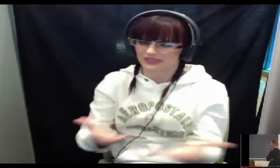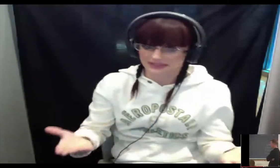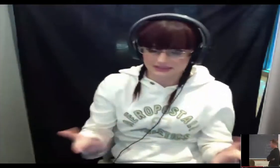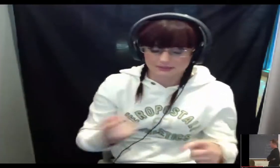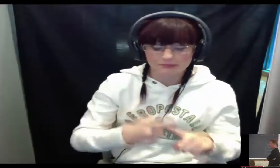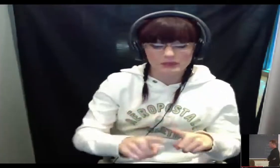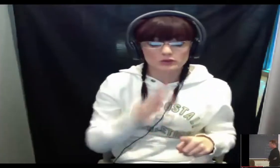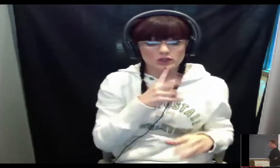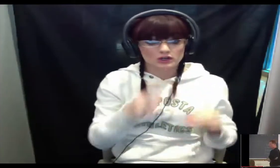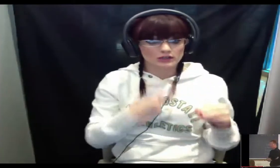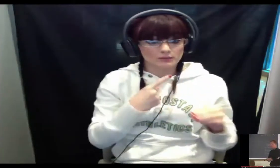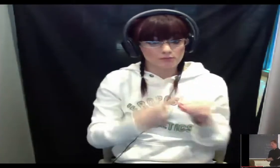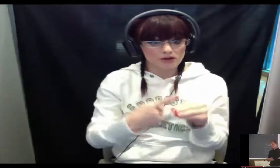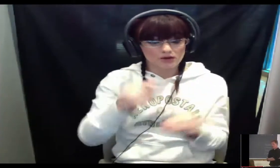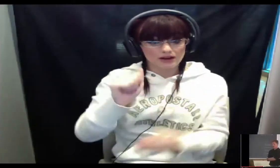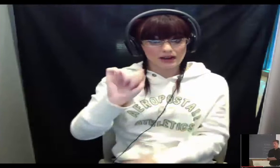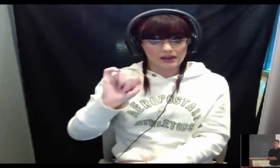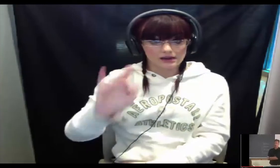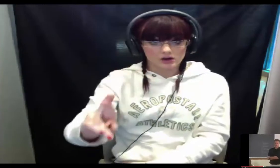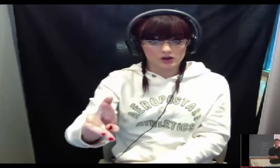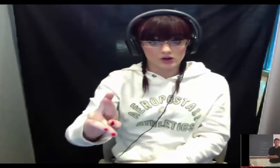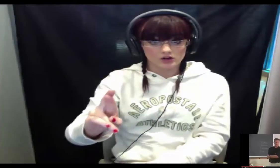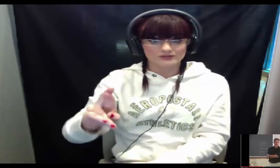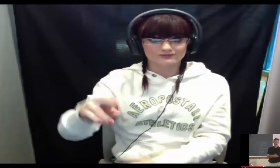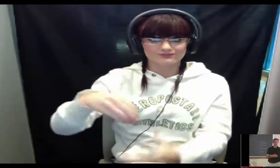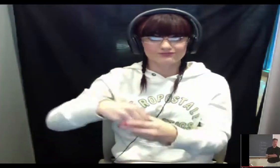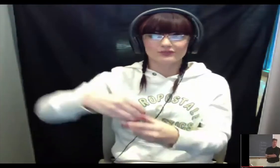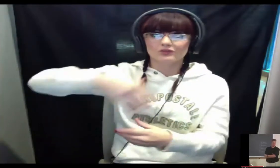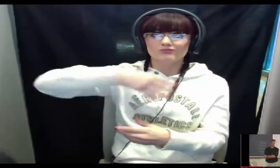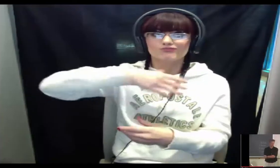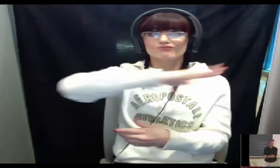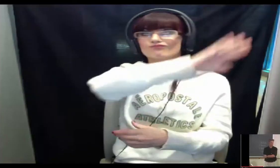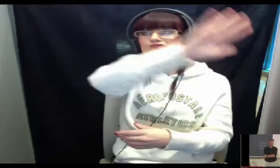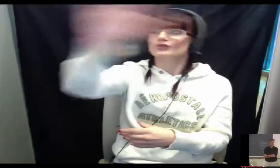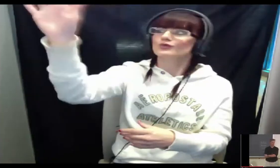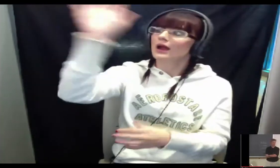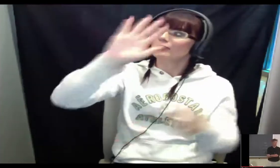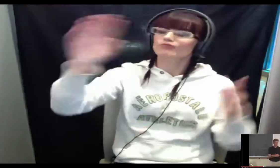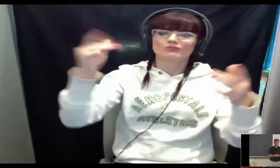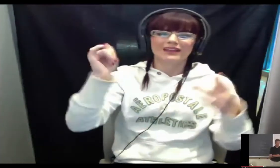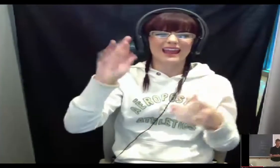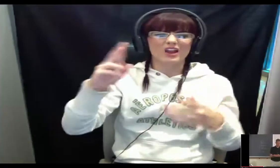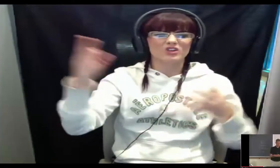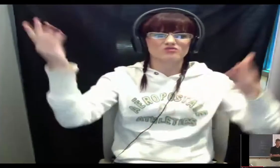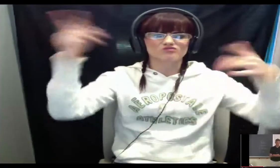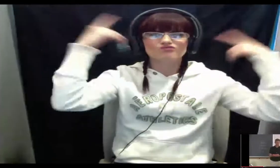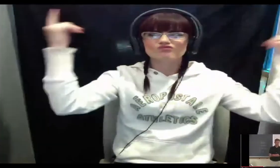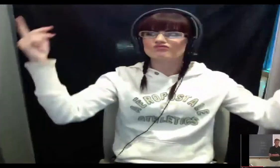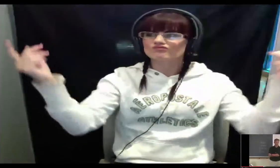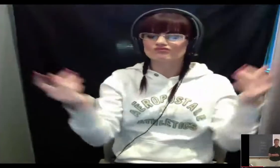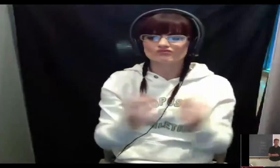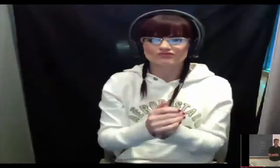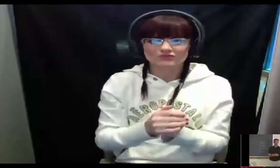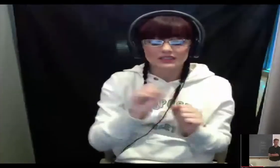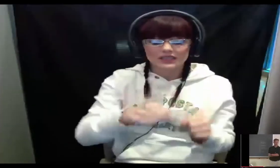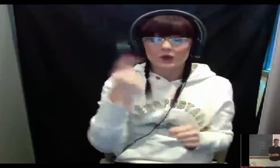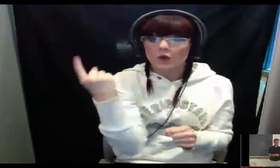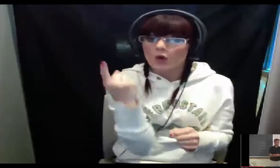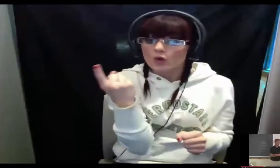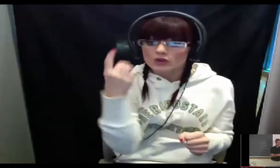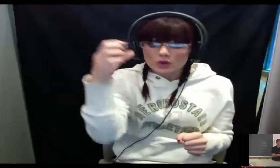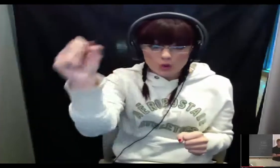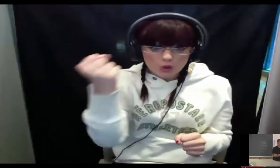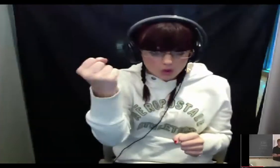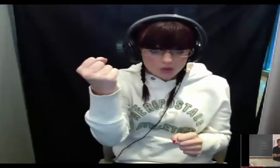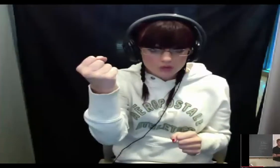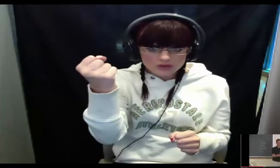atmosphere will only hold a certain amount of water vapor. When it reaches the